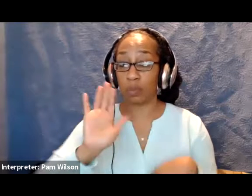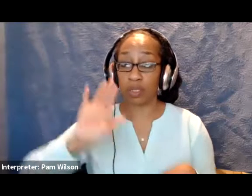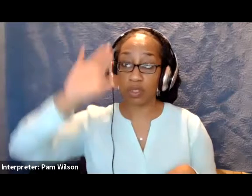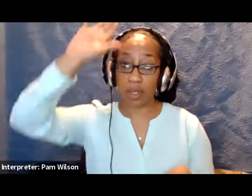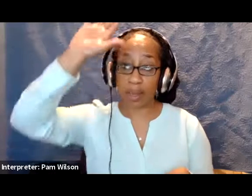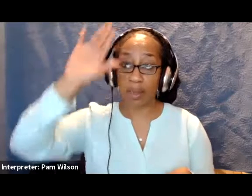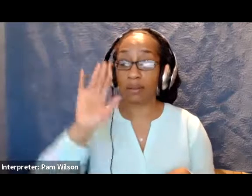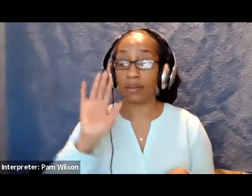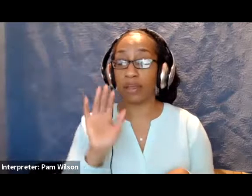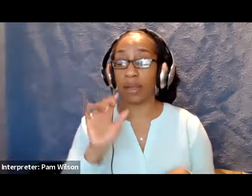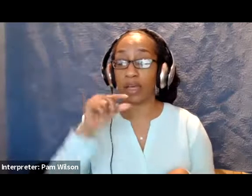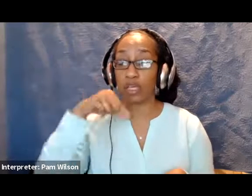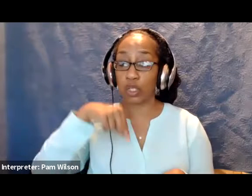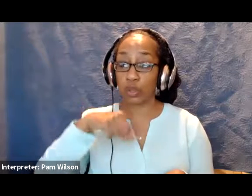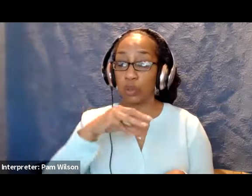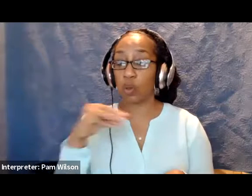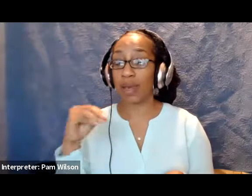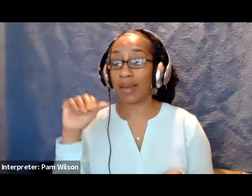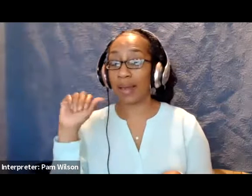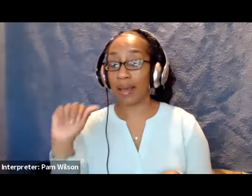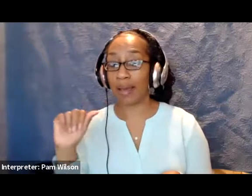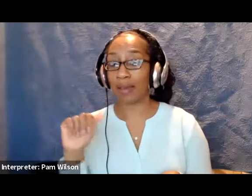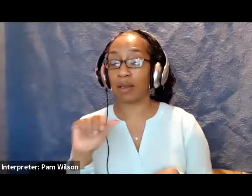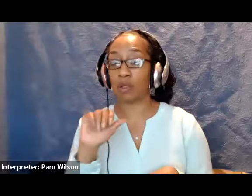and audio settings.